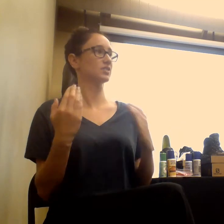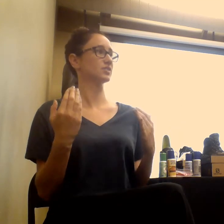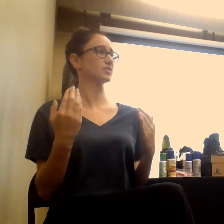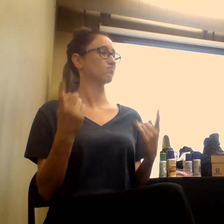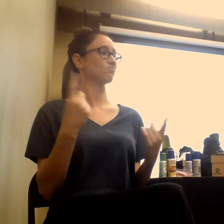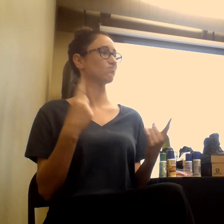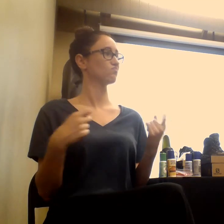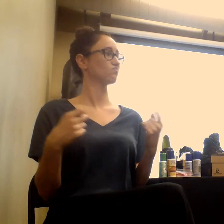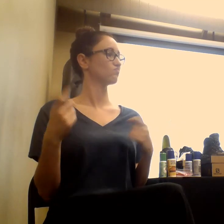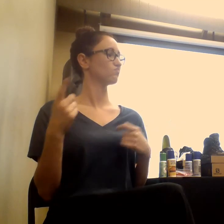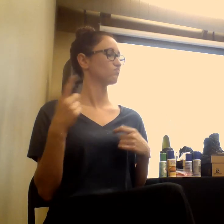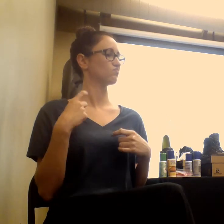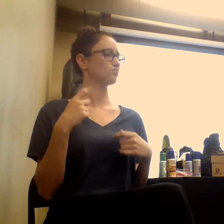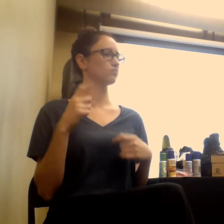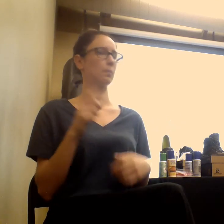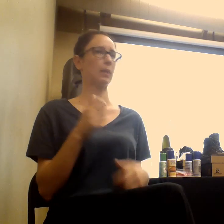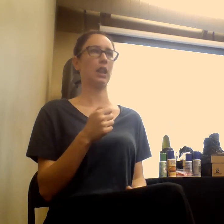Where's my clicker?